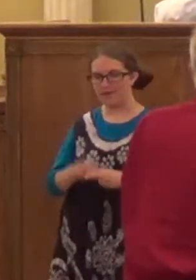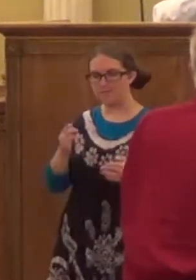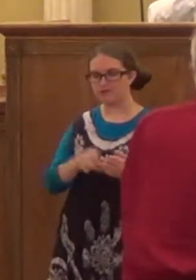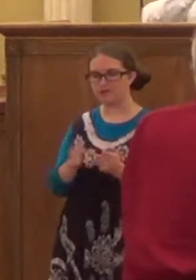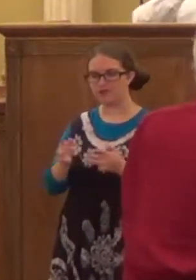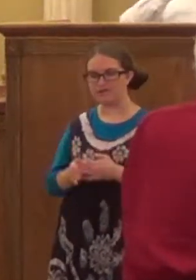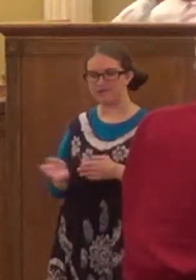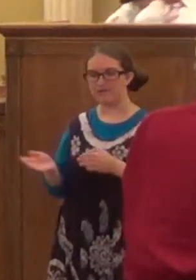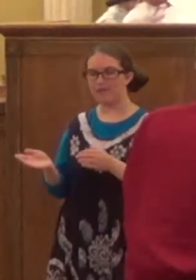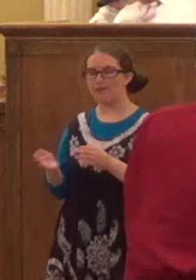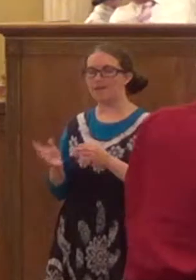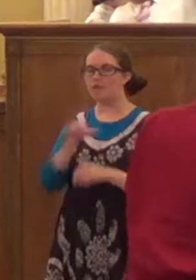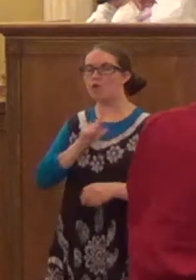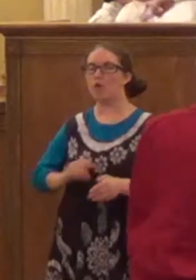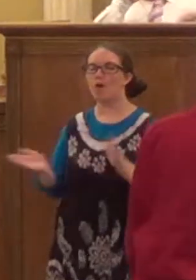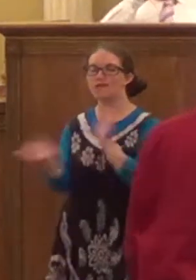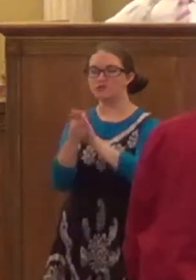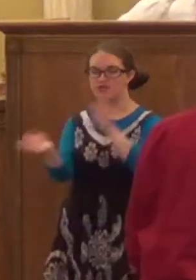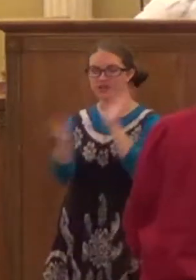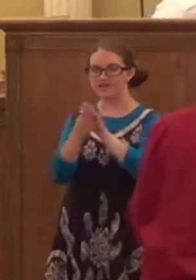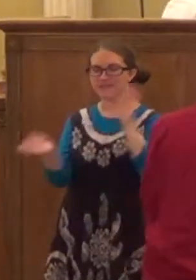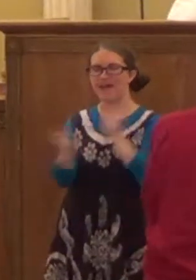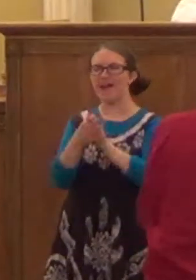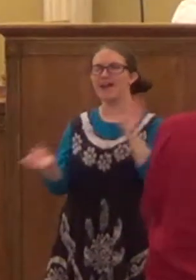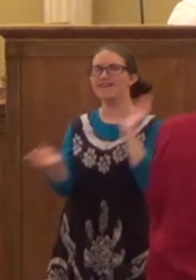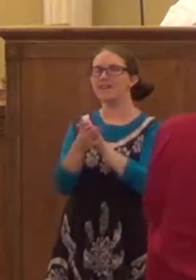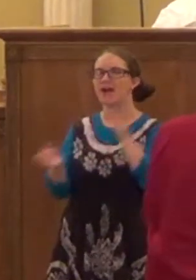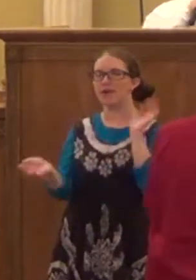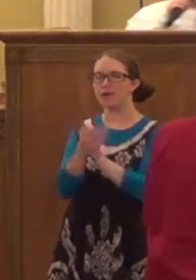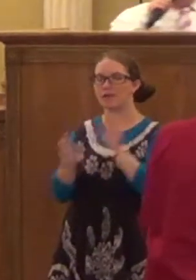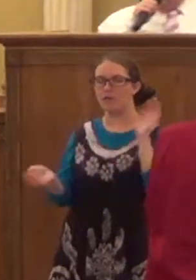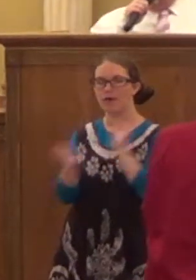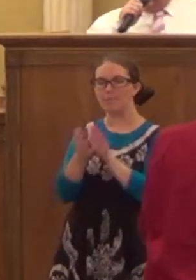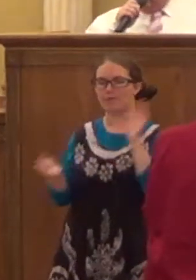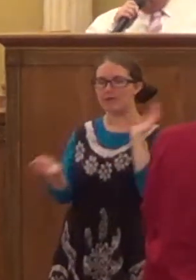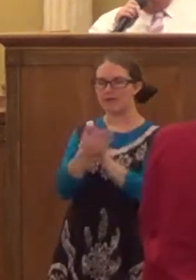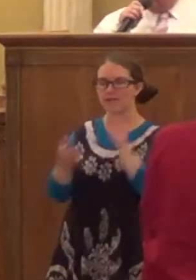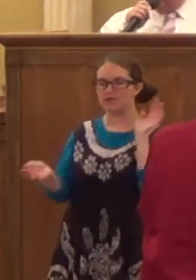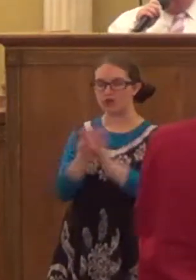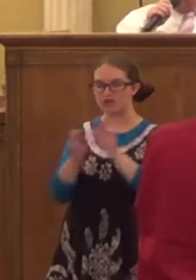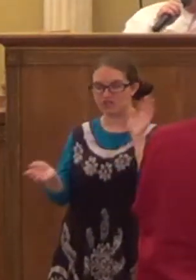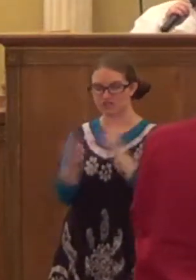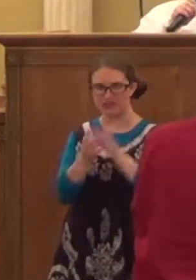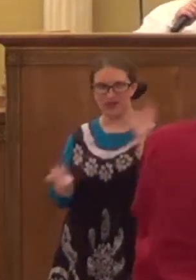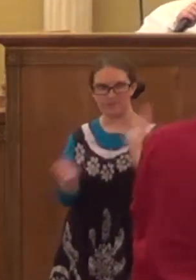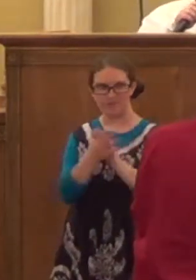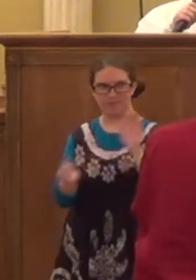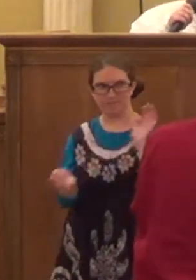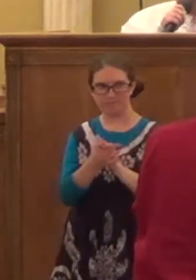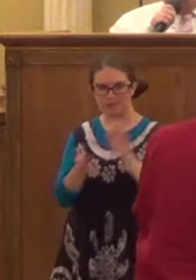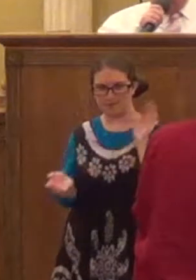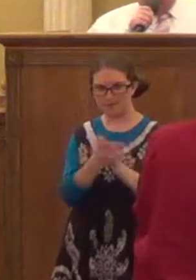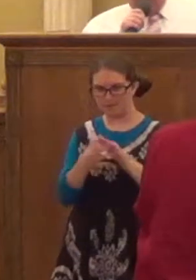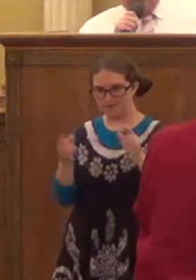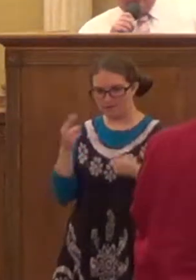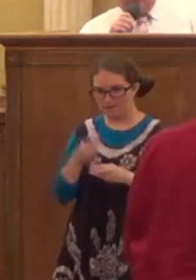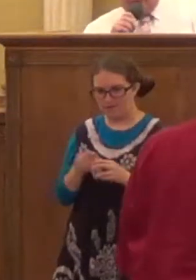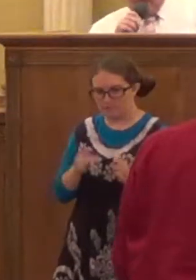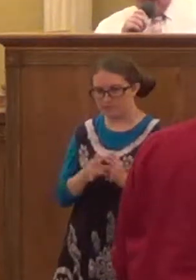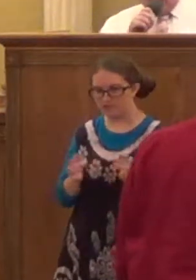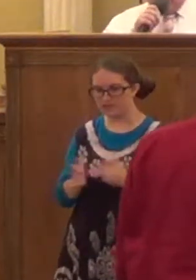Jesus, give the Lord a hand clap of praise in here. Woo, hallelujah. In the name of Jesus.